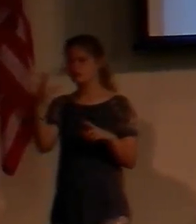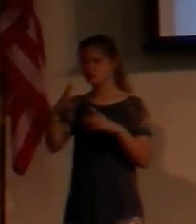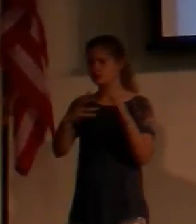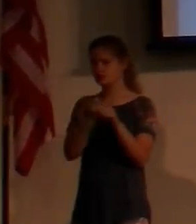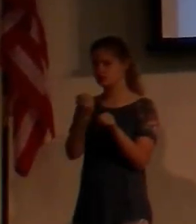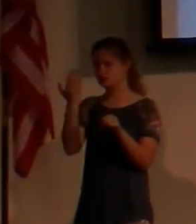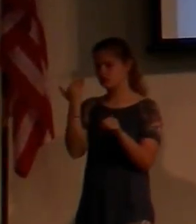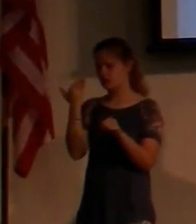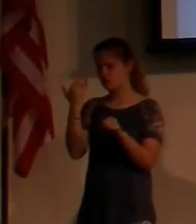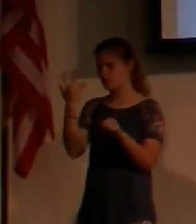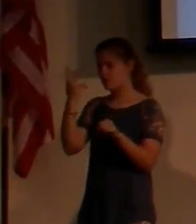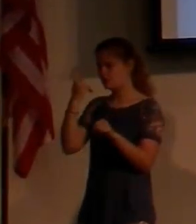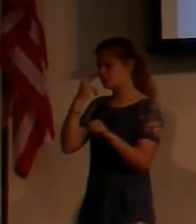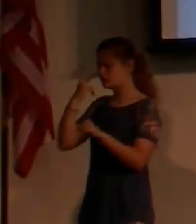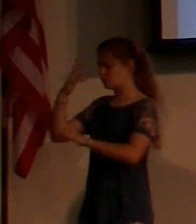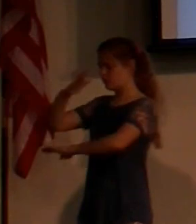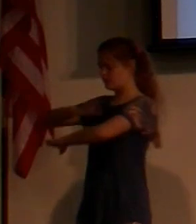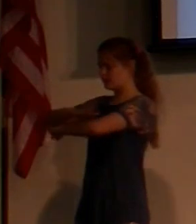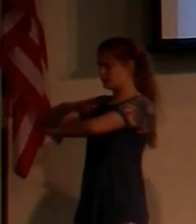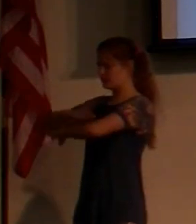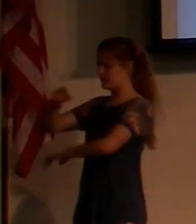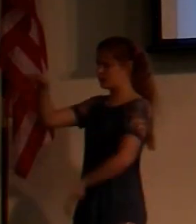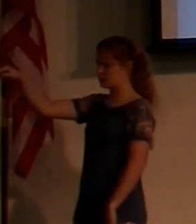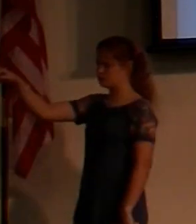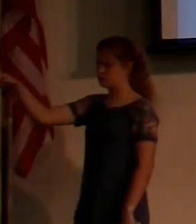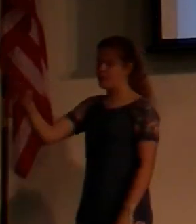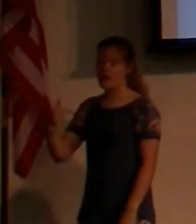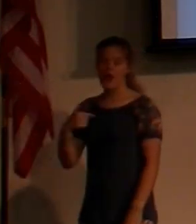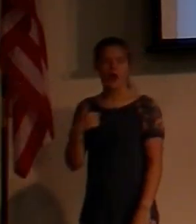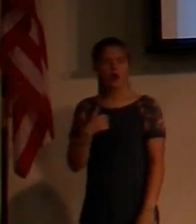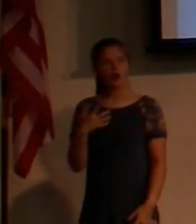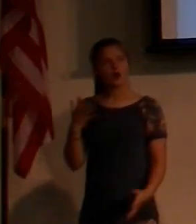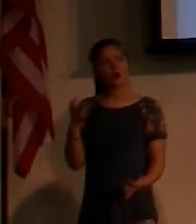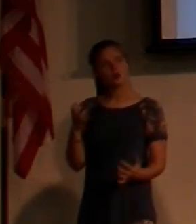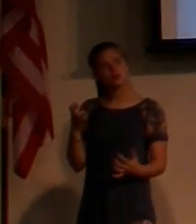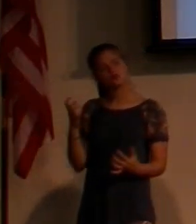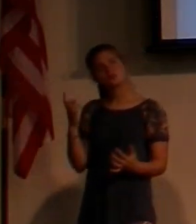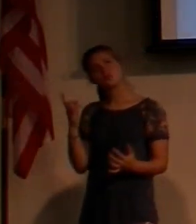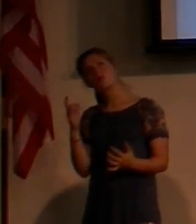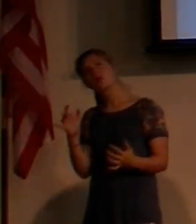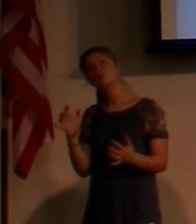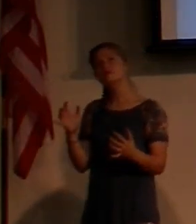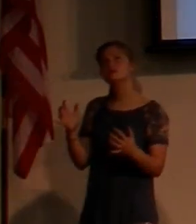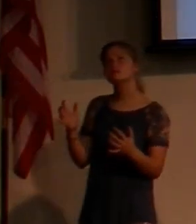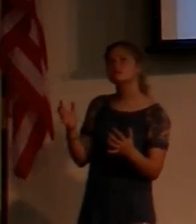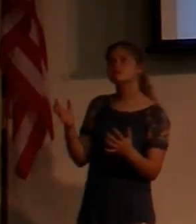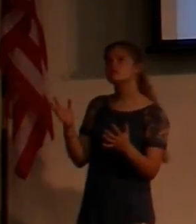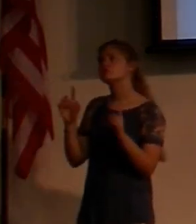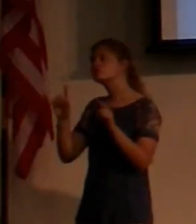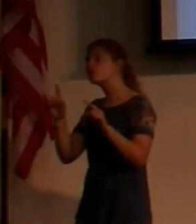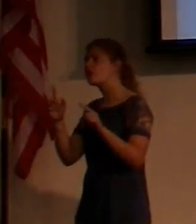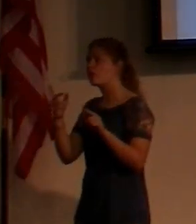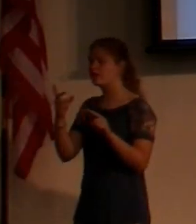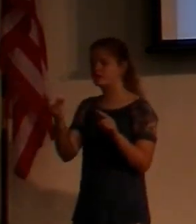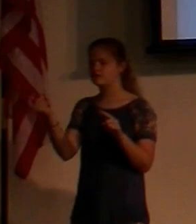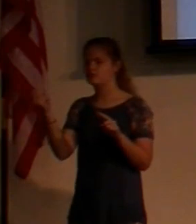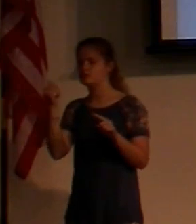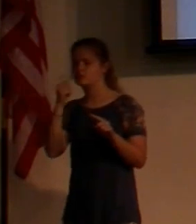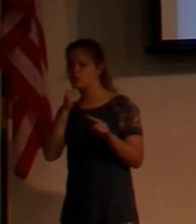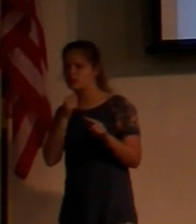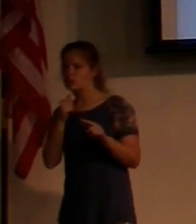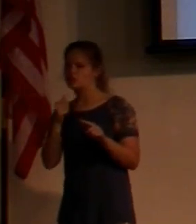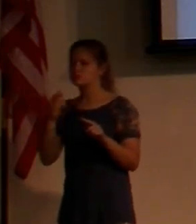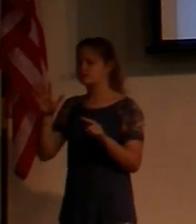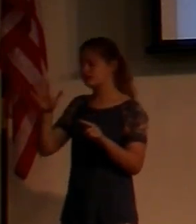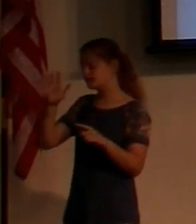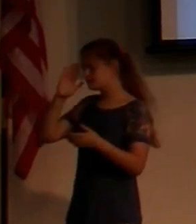and saw our table out there. And he was like, I've always been wanting to go and take some of my youth group. And so he took his daughter and a few other girls, and they went to